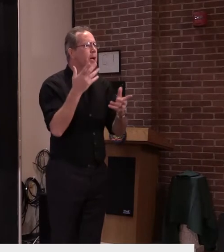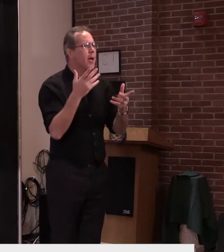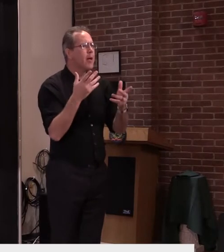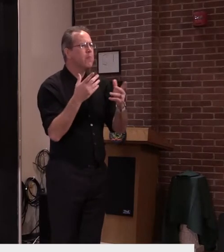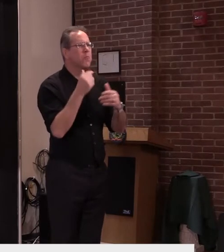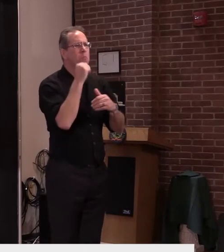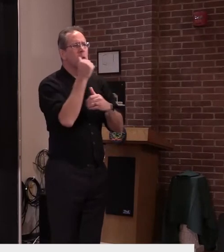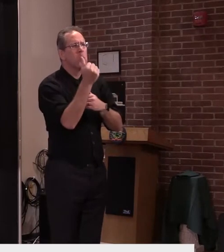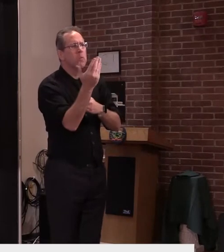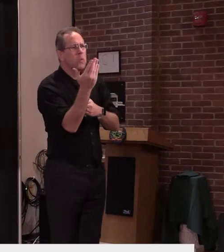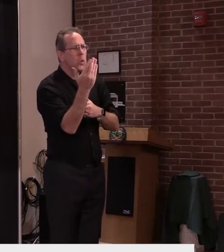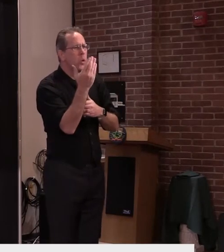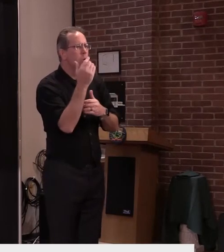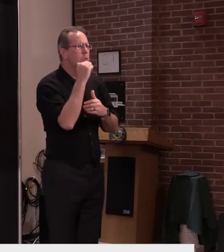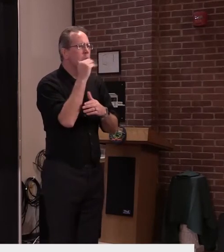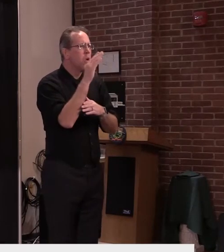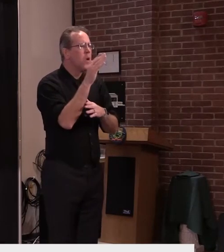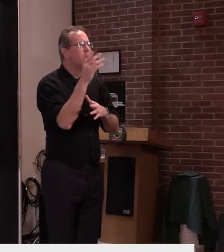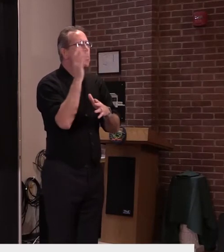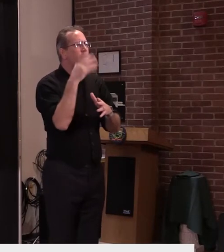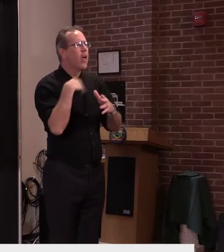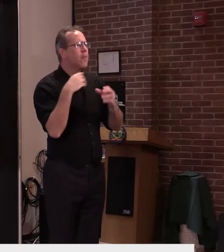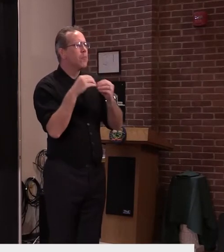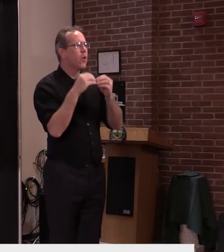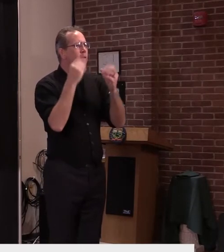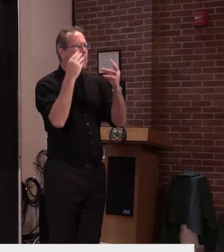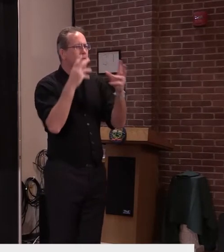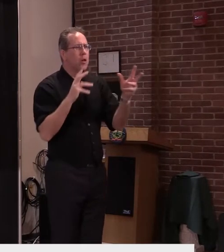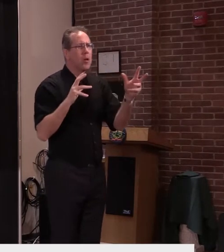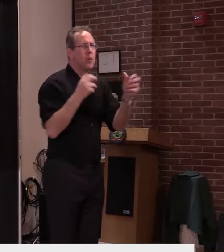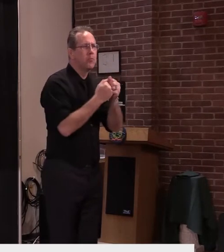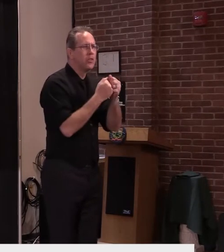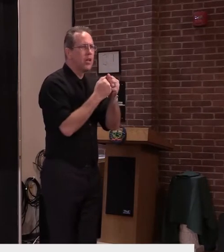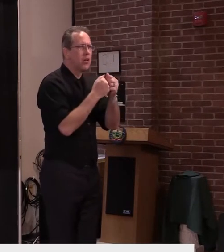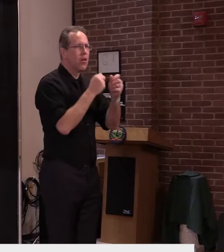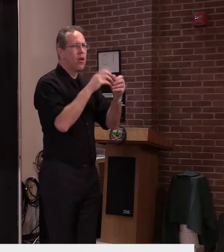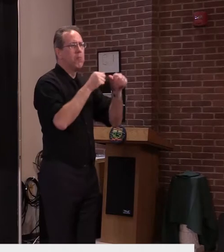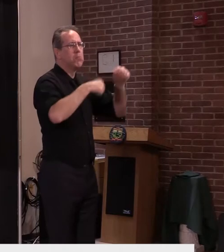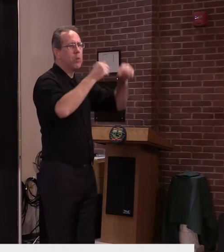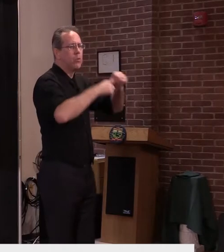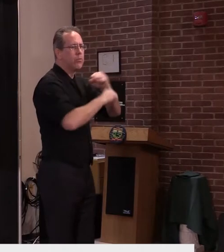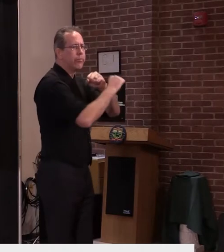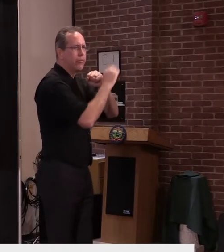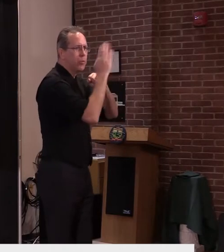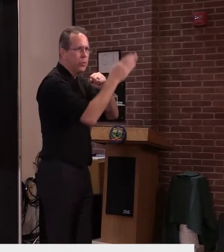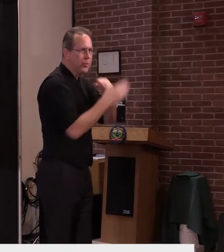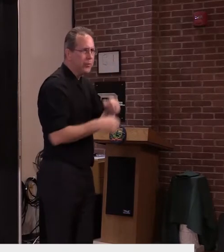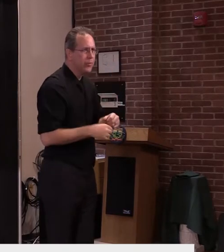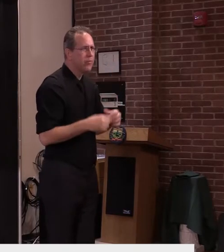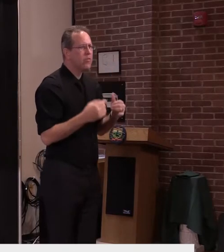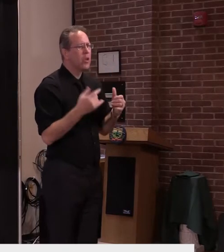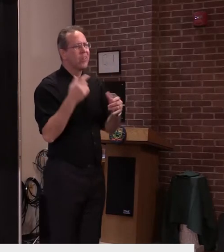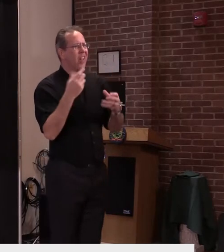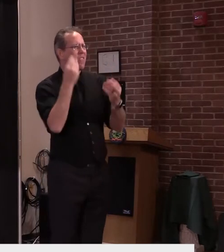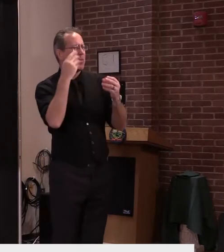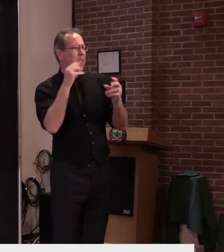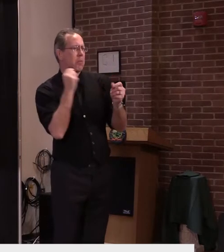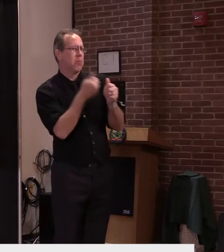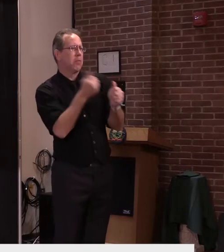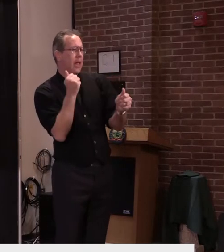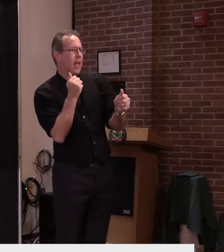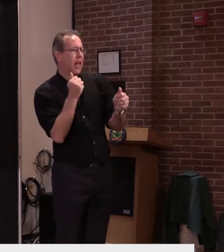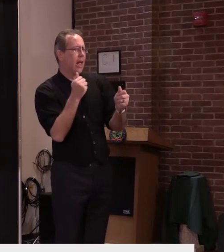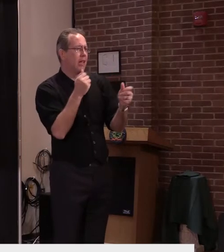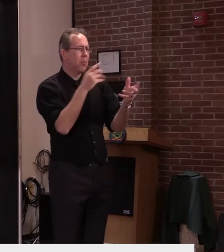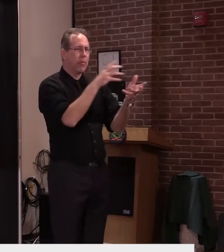or tomorrow afternoon that we will post on the website that has all of the data that we usually include. So this is a little bit of an abbreviated slide deck